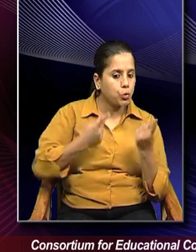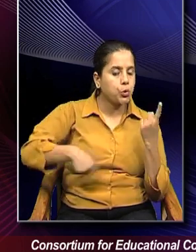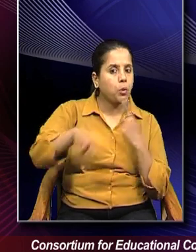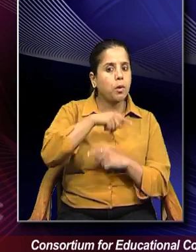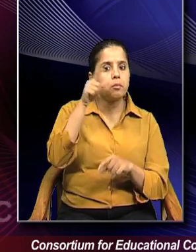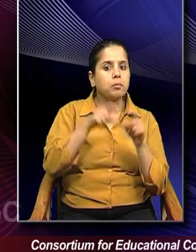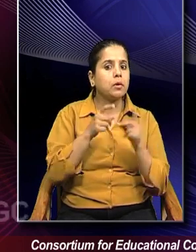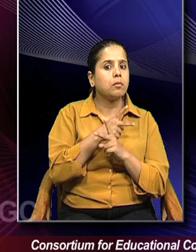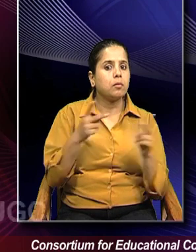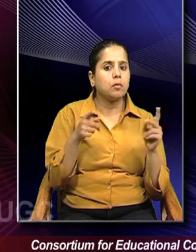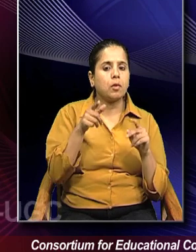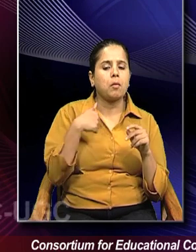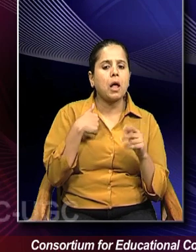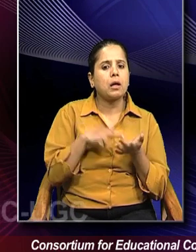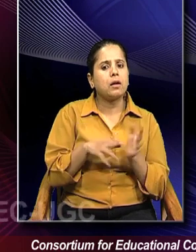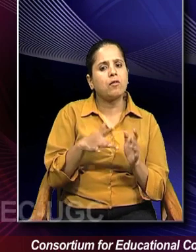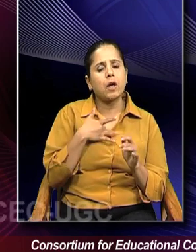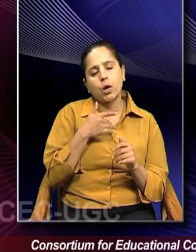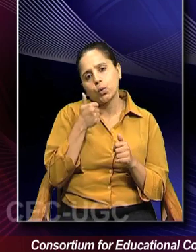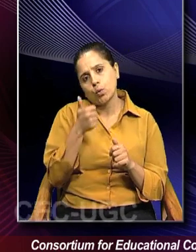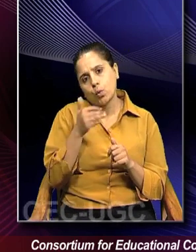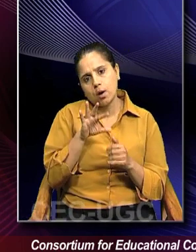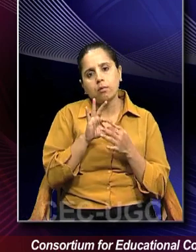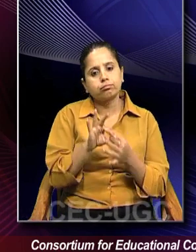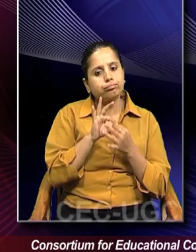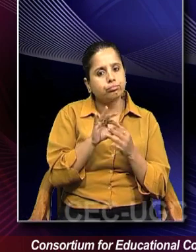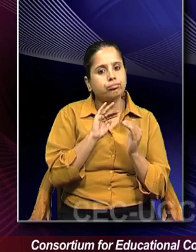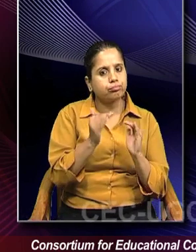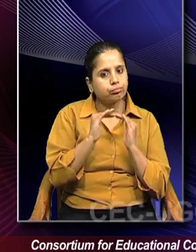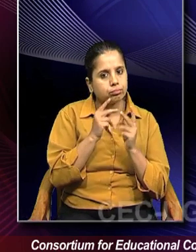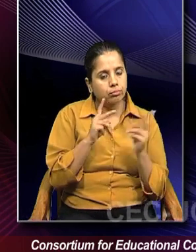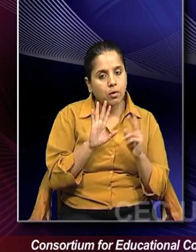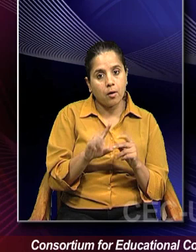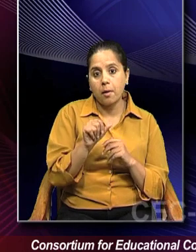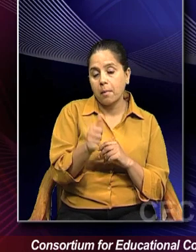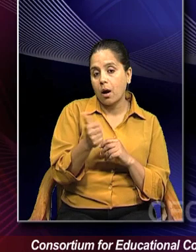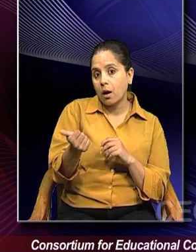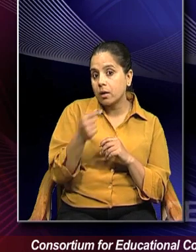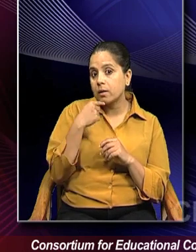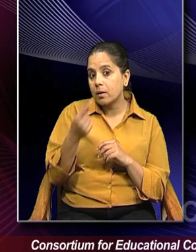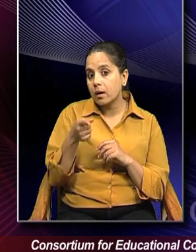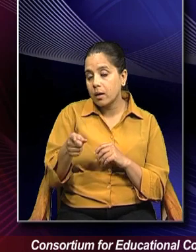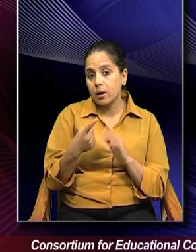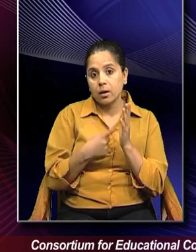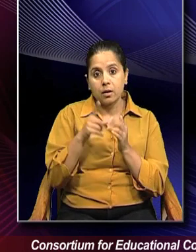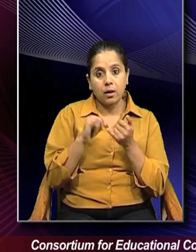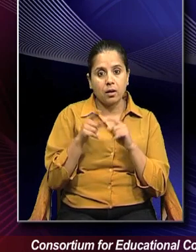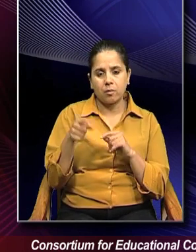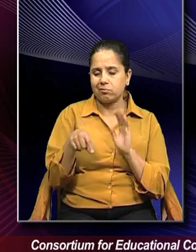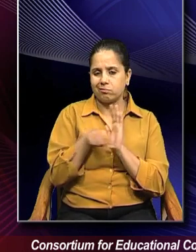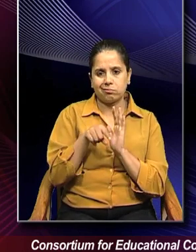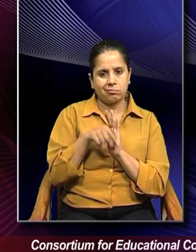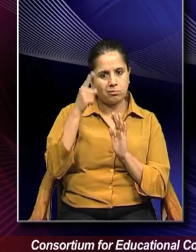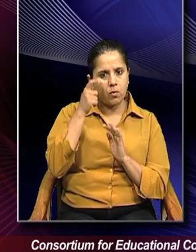are by nature good and cooperative. On the other hand, the realists were pessimistic